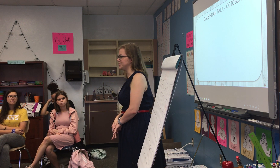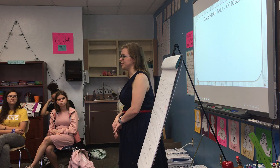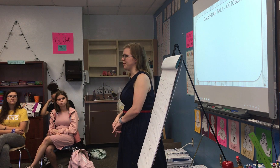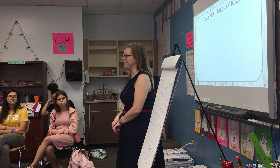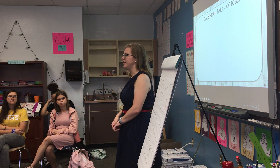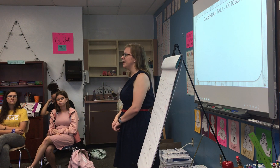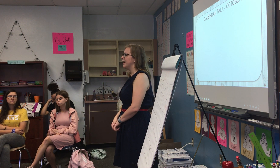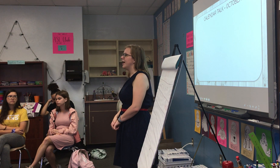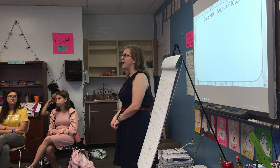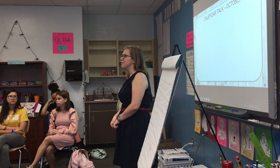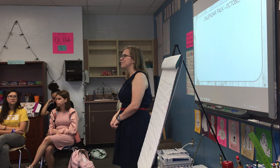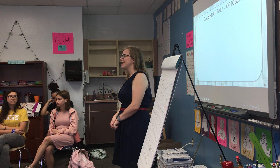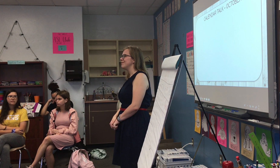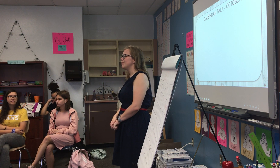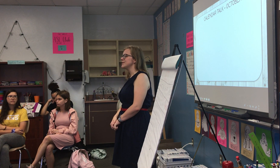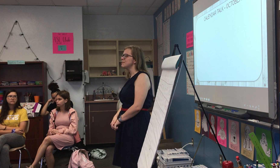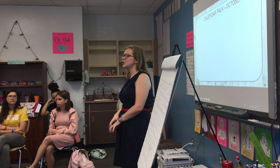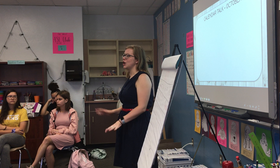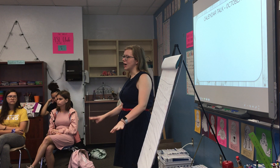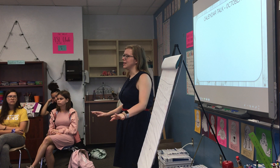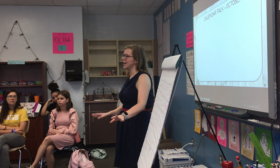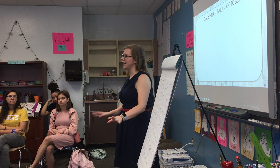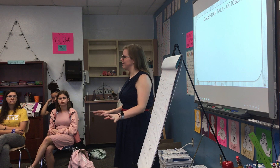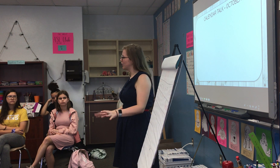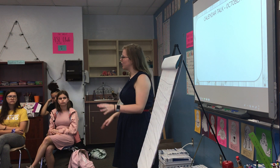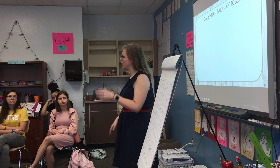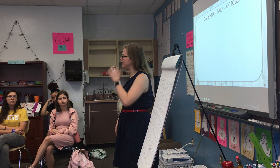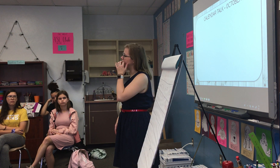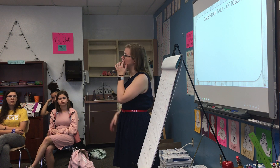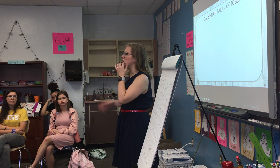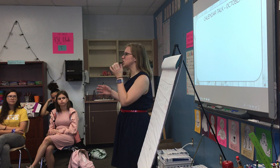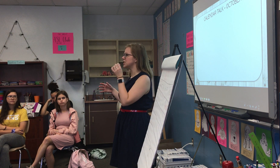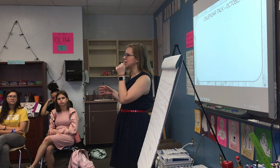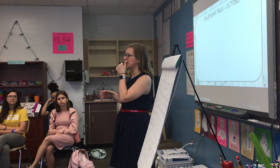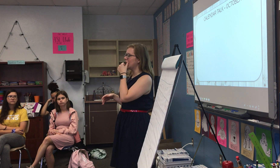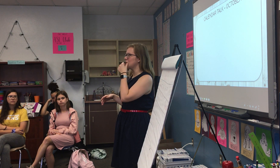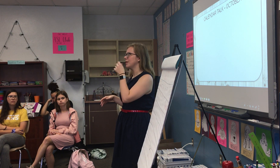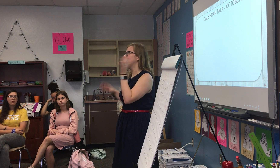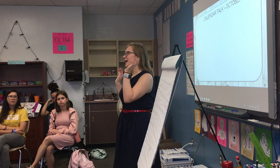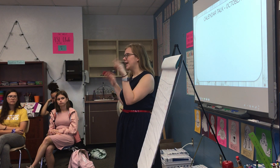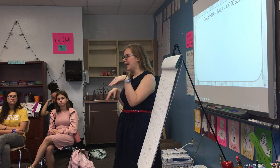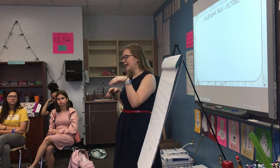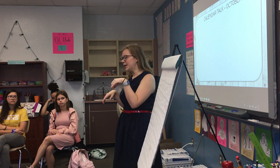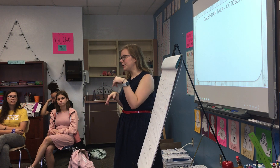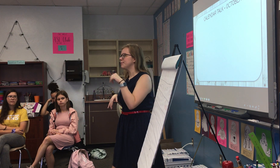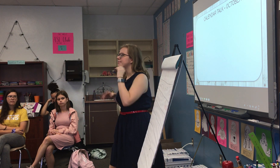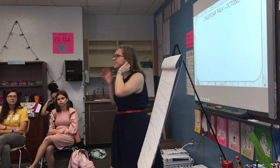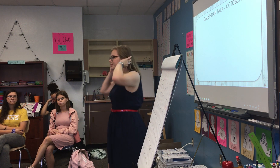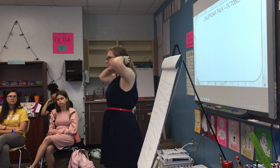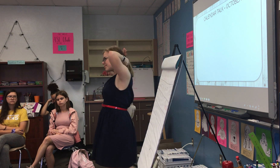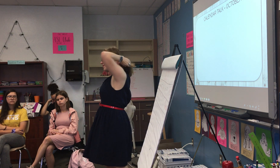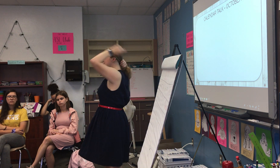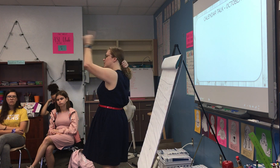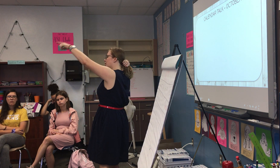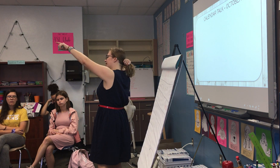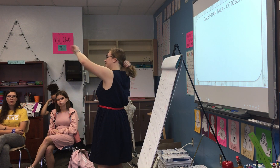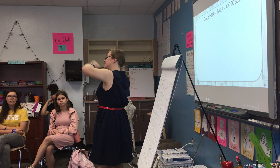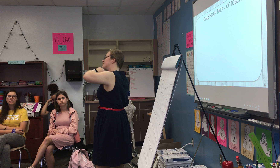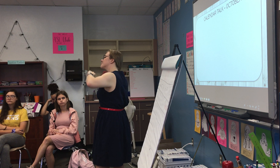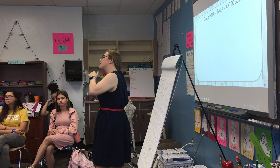So, but mostly I'm a chocolate kind of girl personally. And Yeah. Like Lauren, what kind